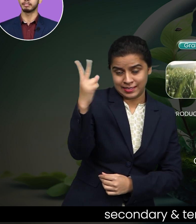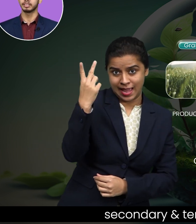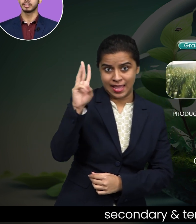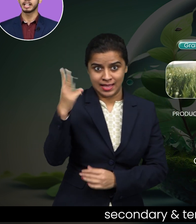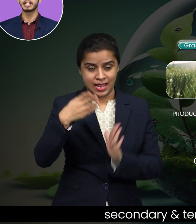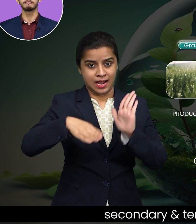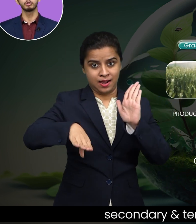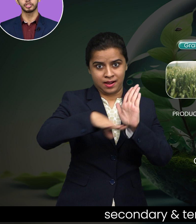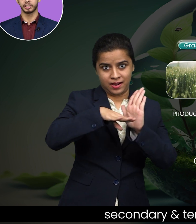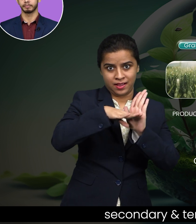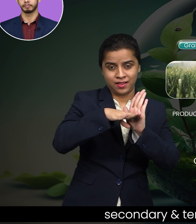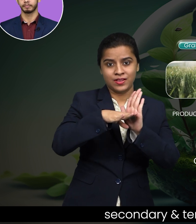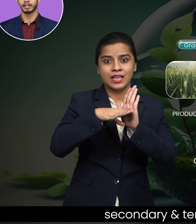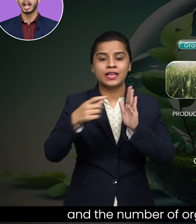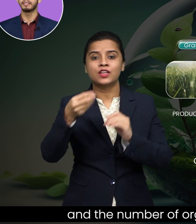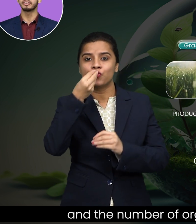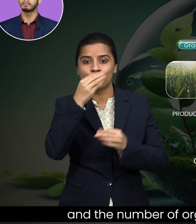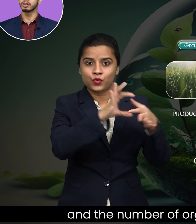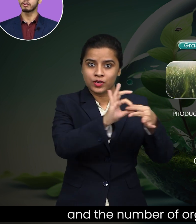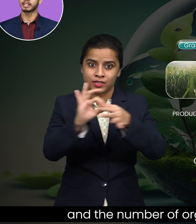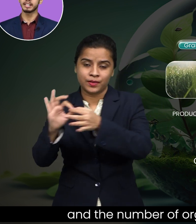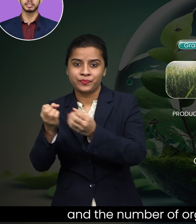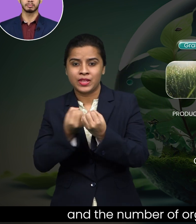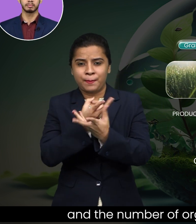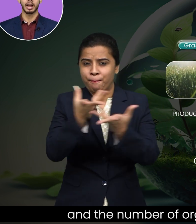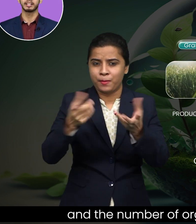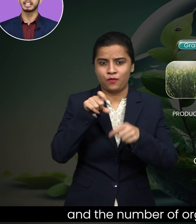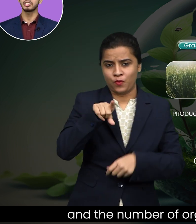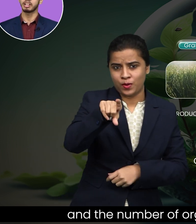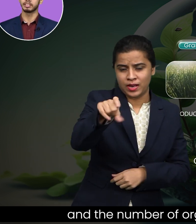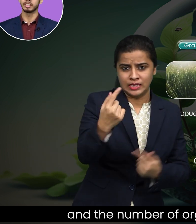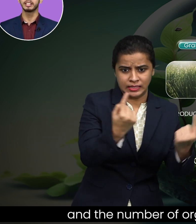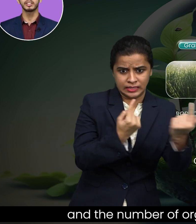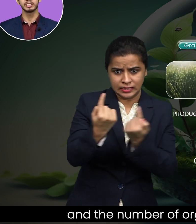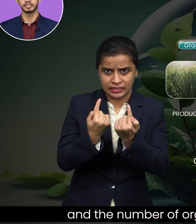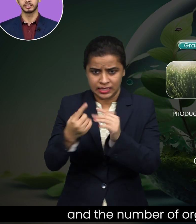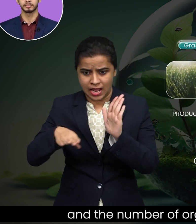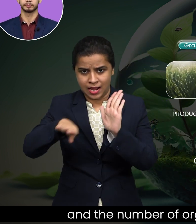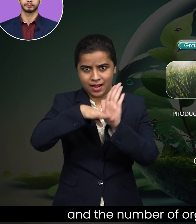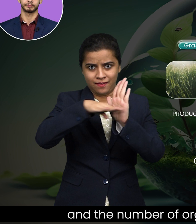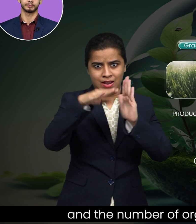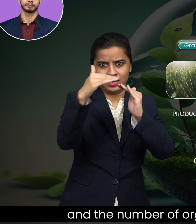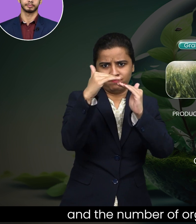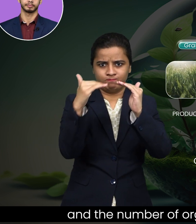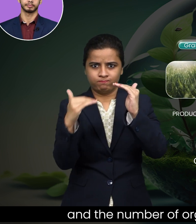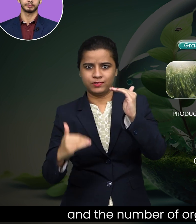tertiary levels in a food chain, and the number of organisms at each level decreases.